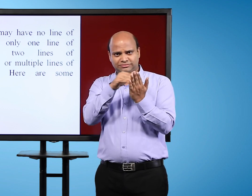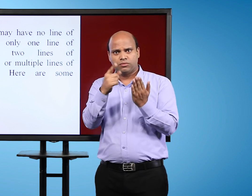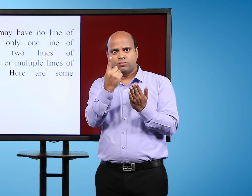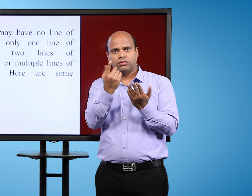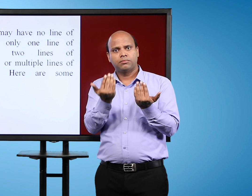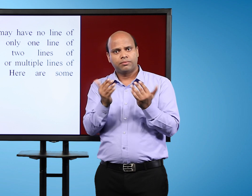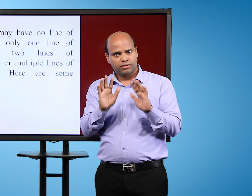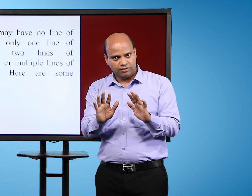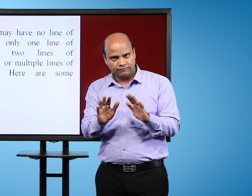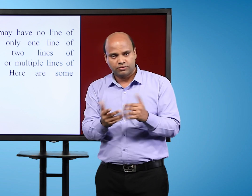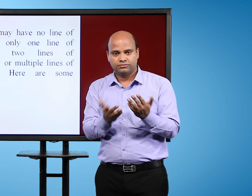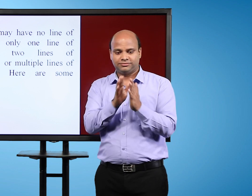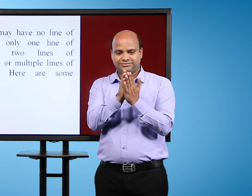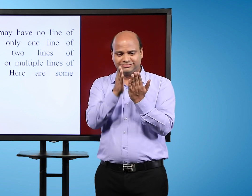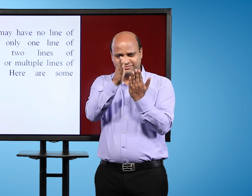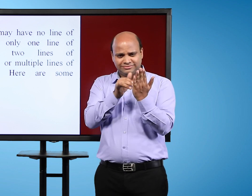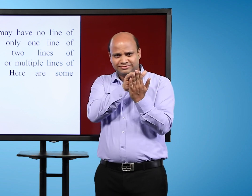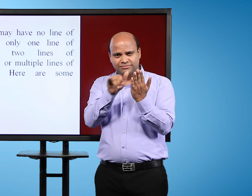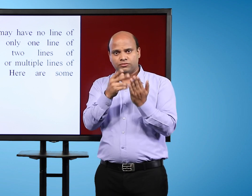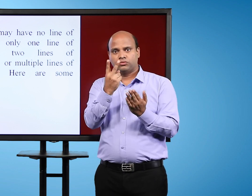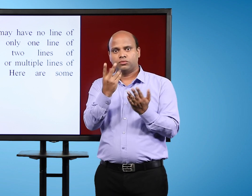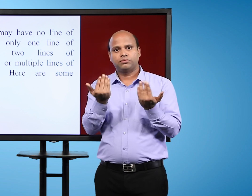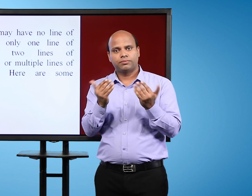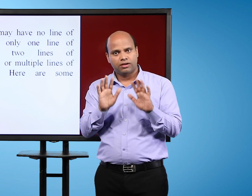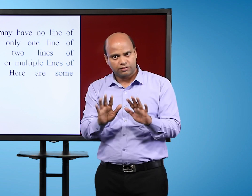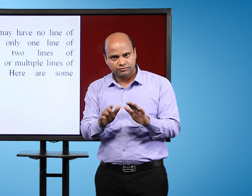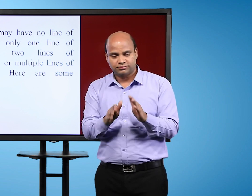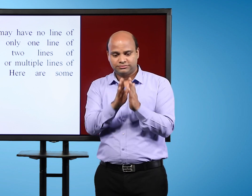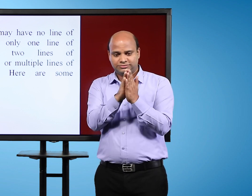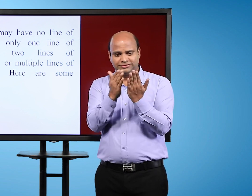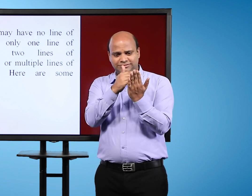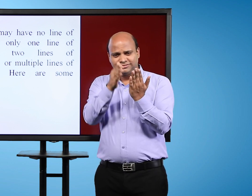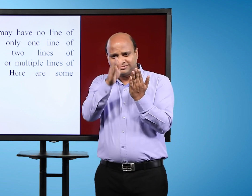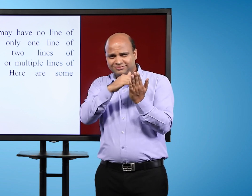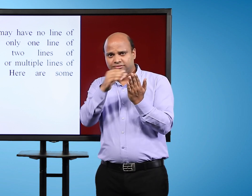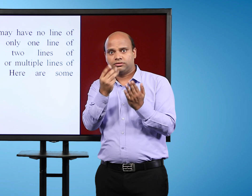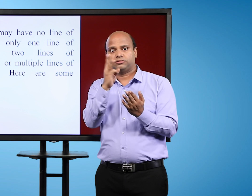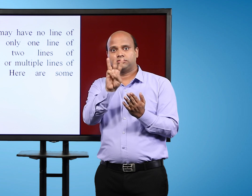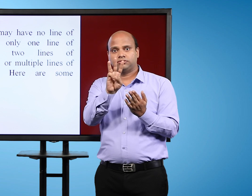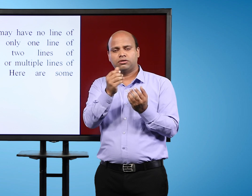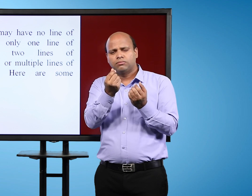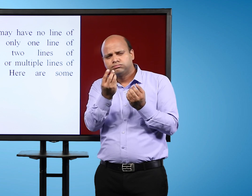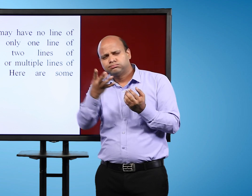Only one line of symmetry, two lines of symmetry, or multiple lines of